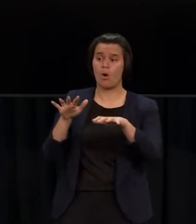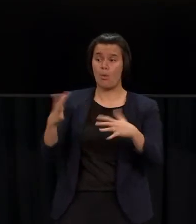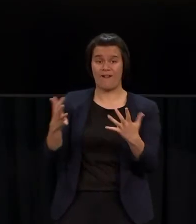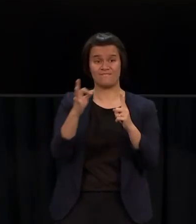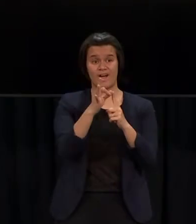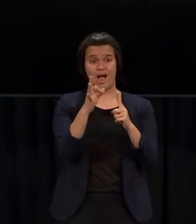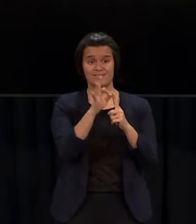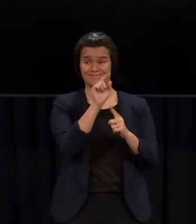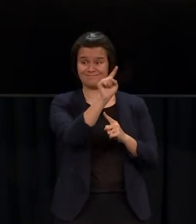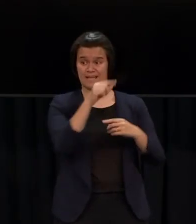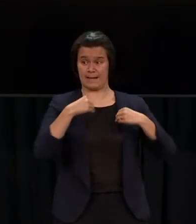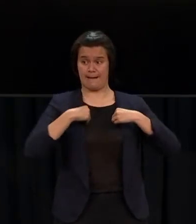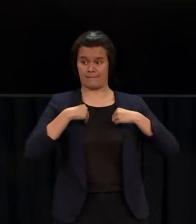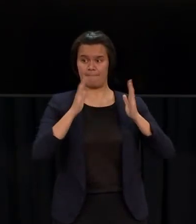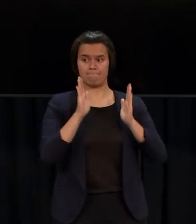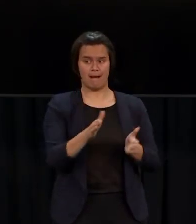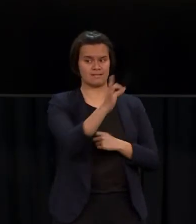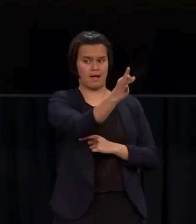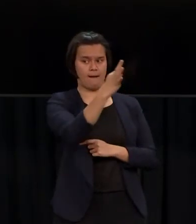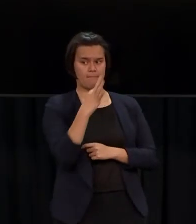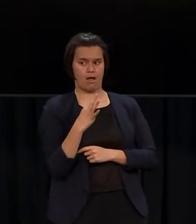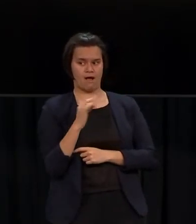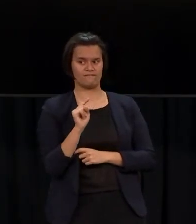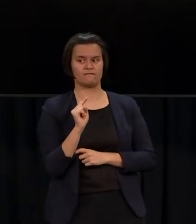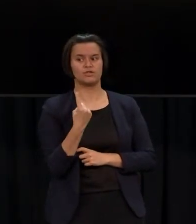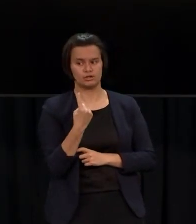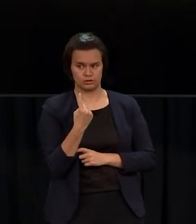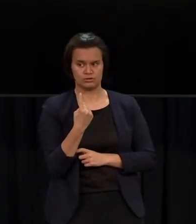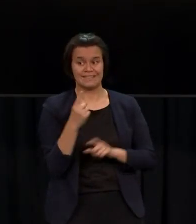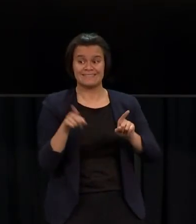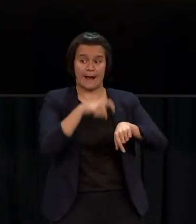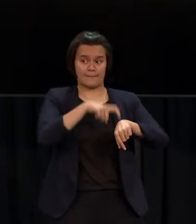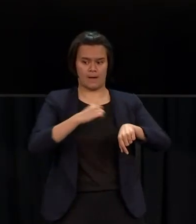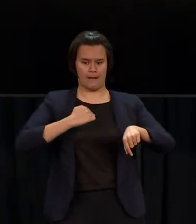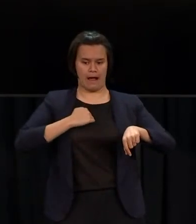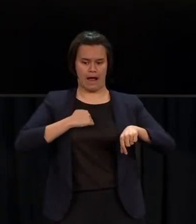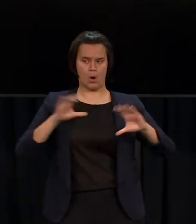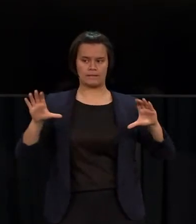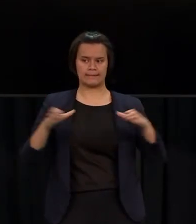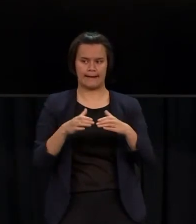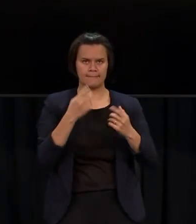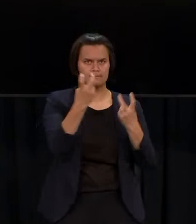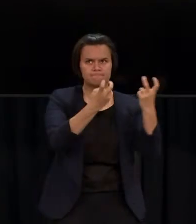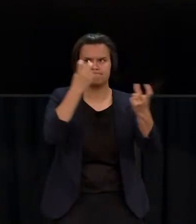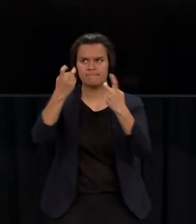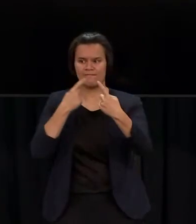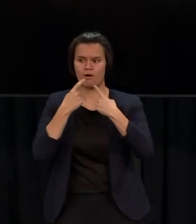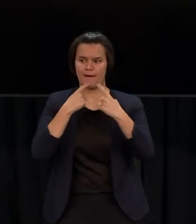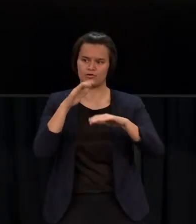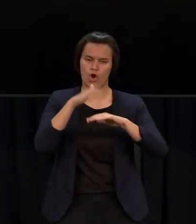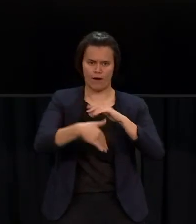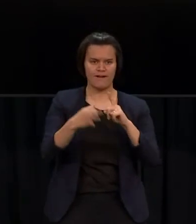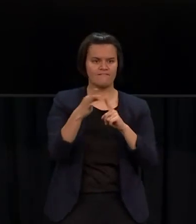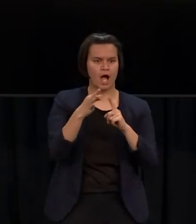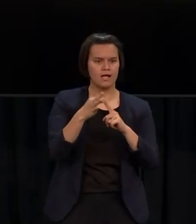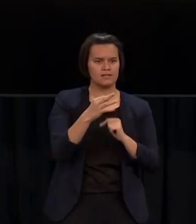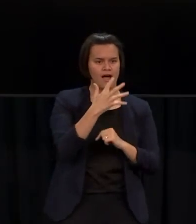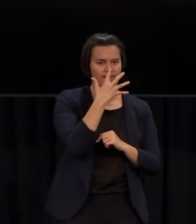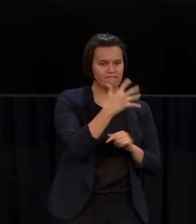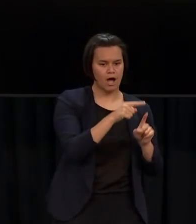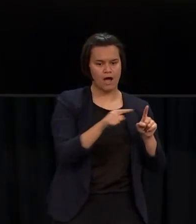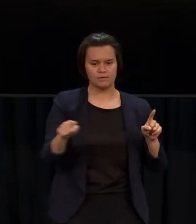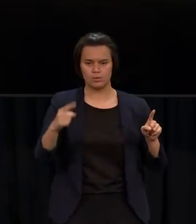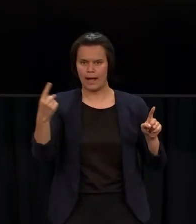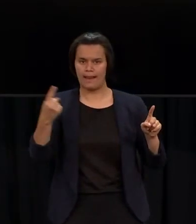our teams are already gathering the published research, anything that they can get their hands on, but they can't put a